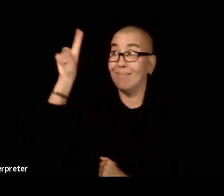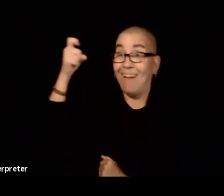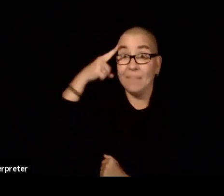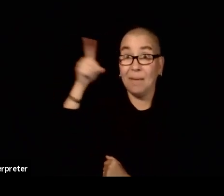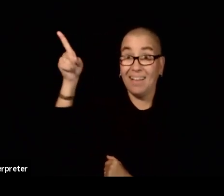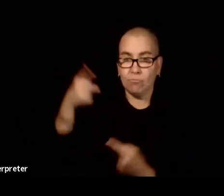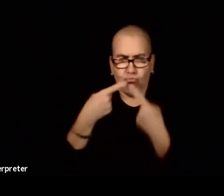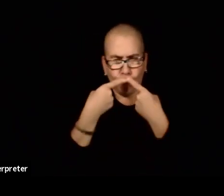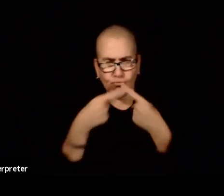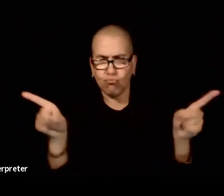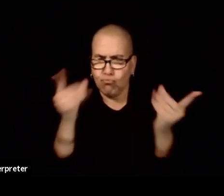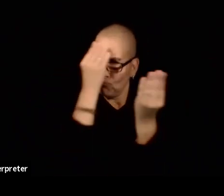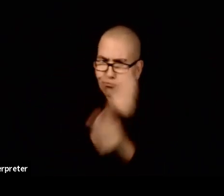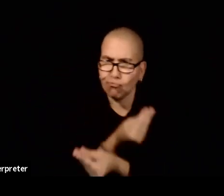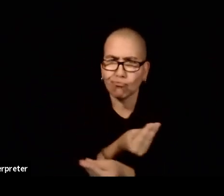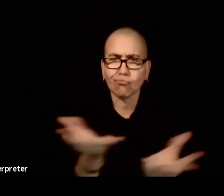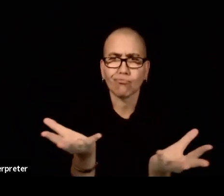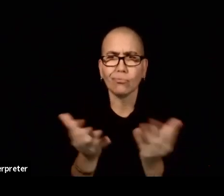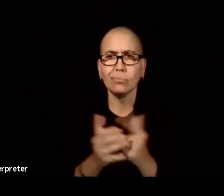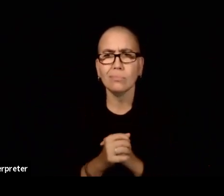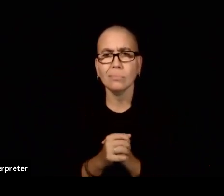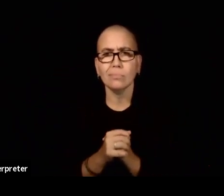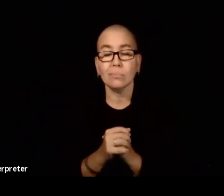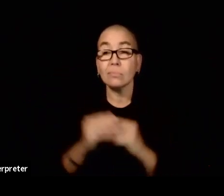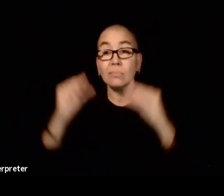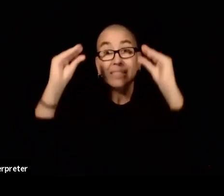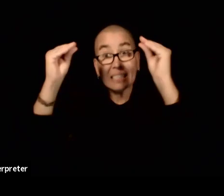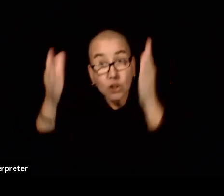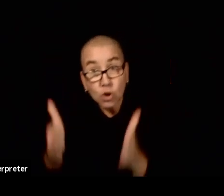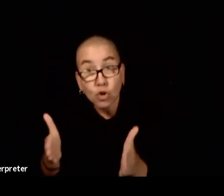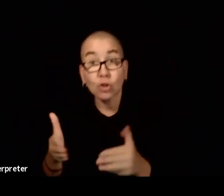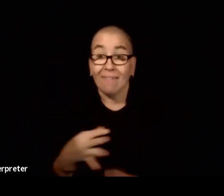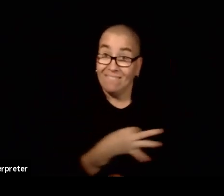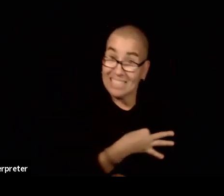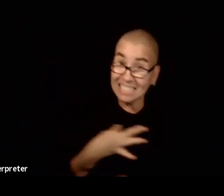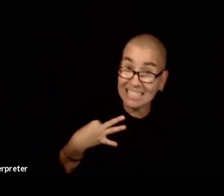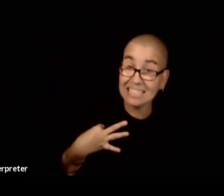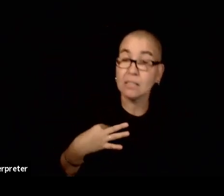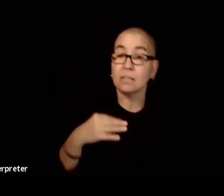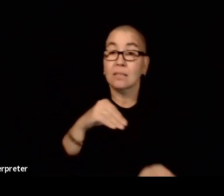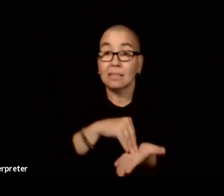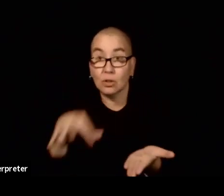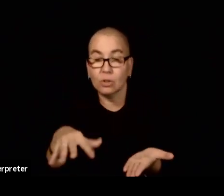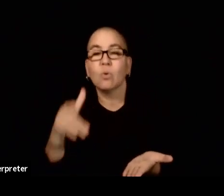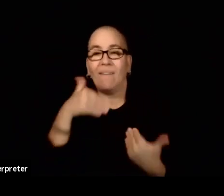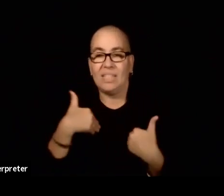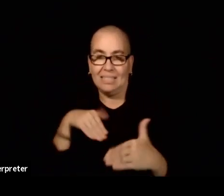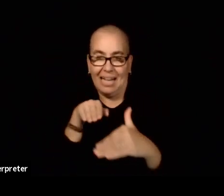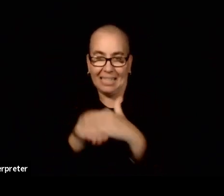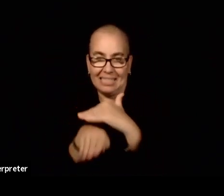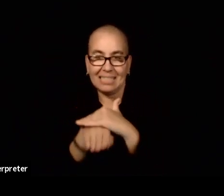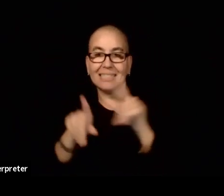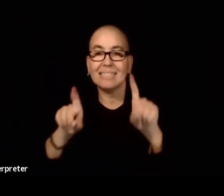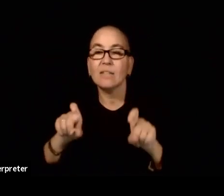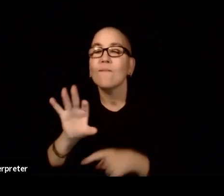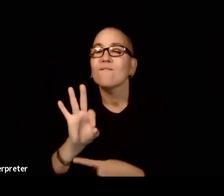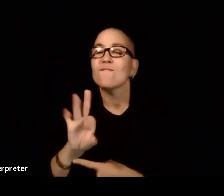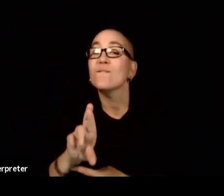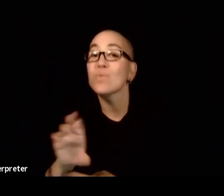to a saliva test at no cost, and they'll need to enter their insurance